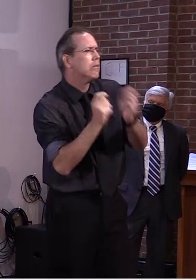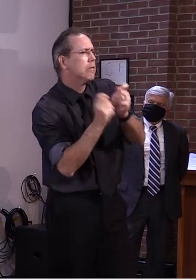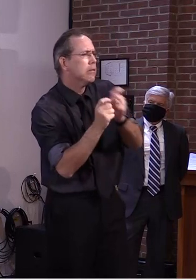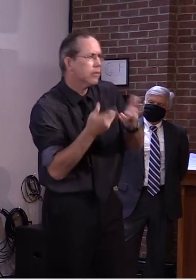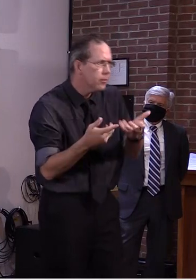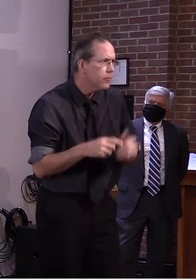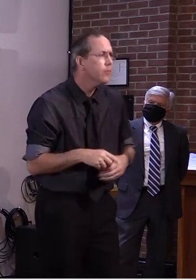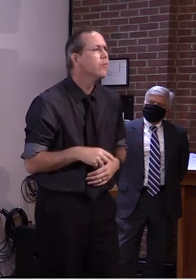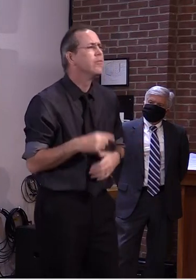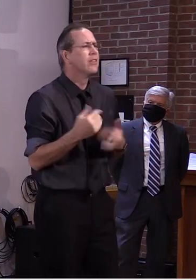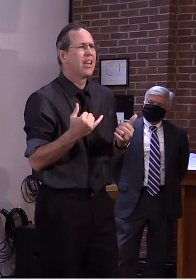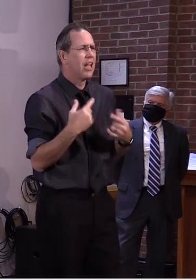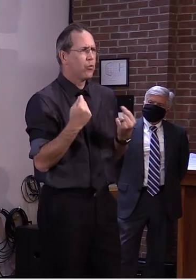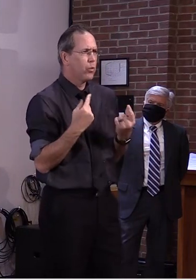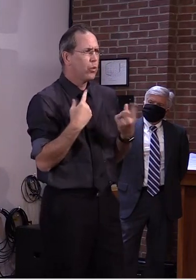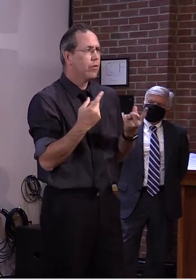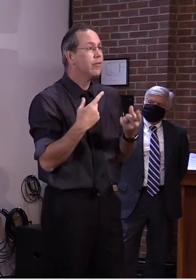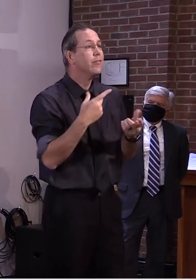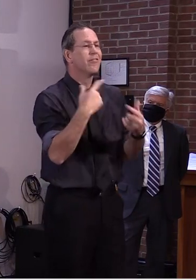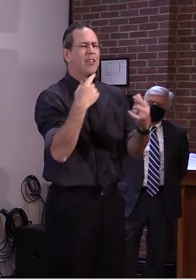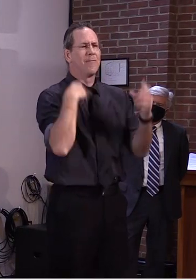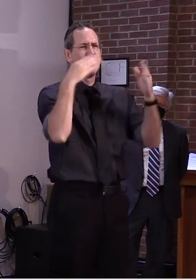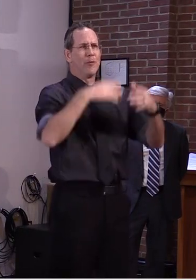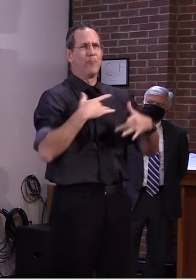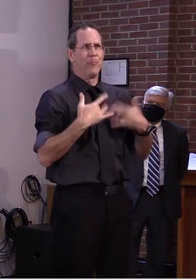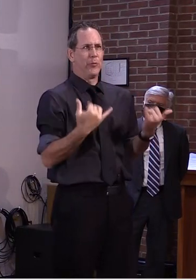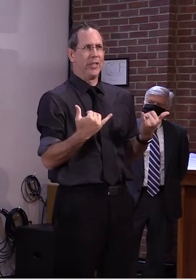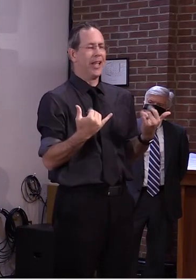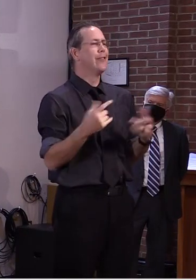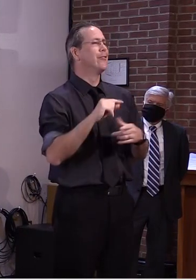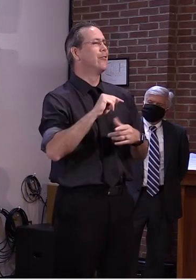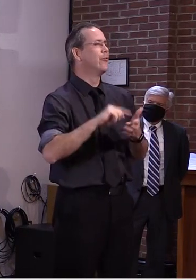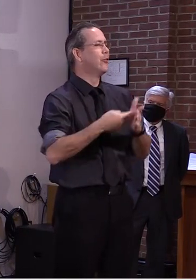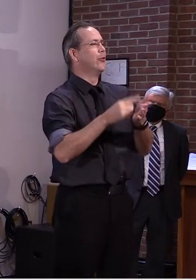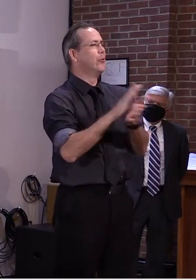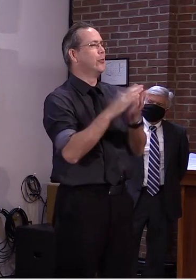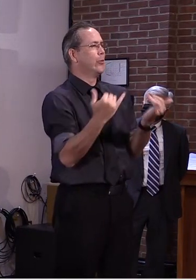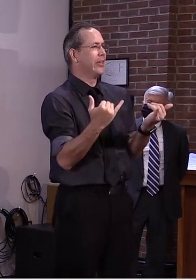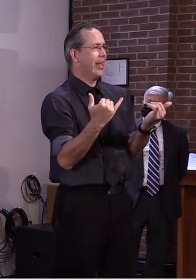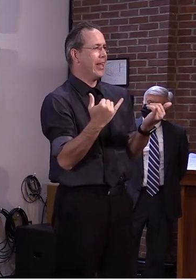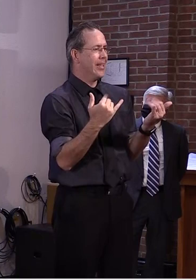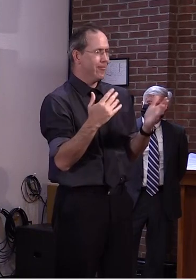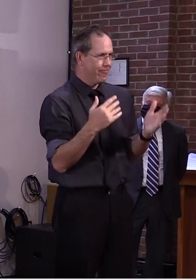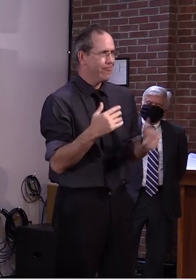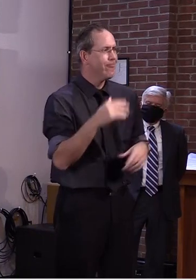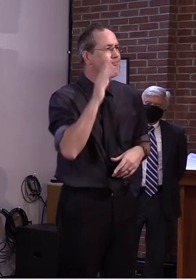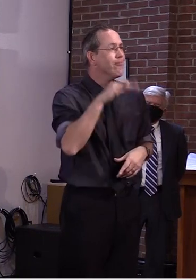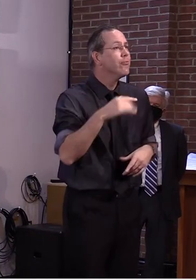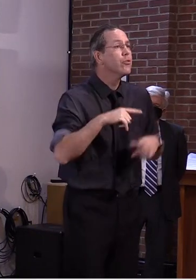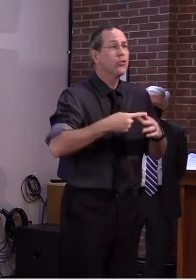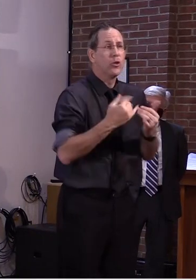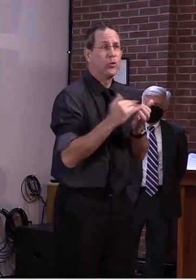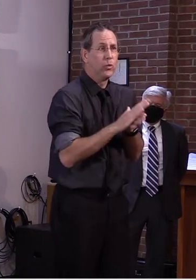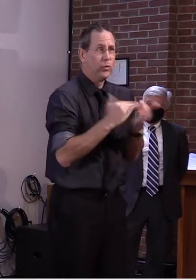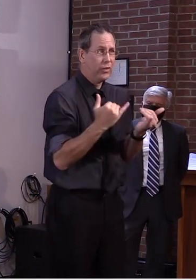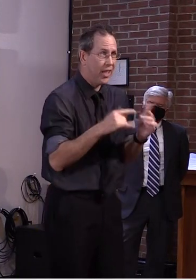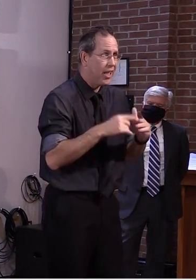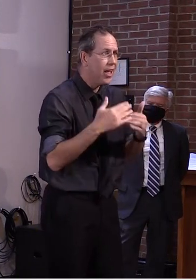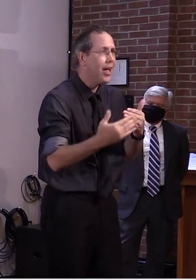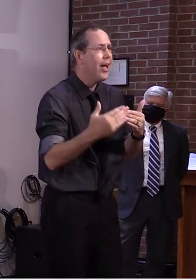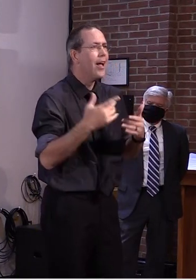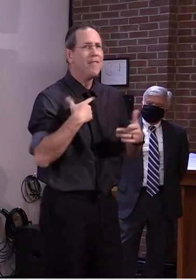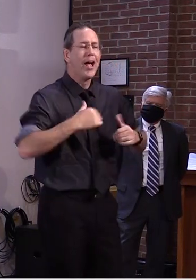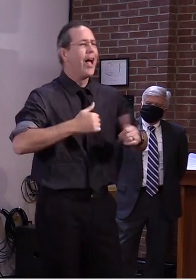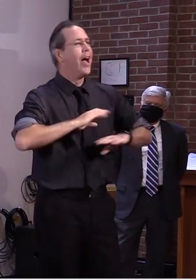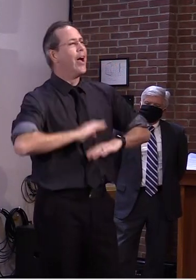Reopening our schools is the best thing we can do for our children. Reopening our schools allows us to reestablish the routines,